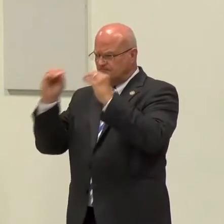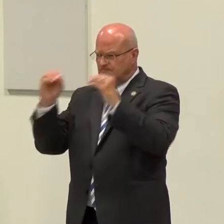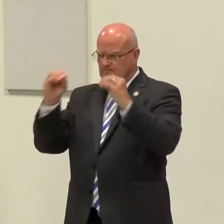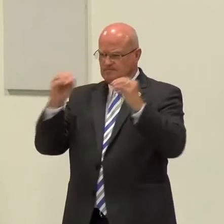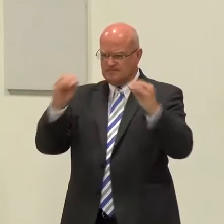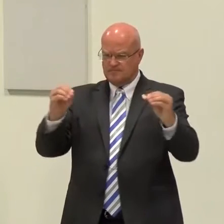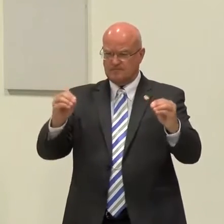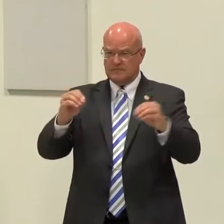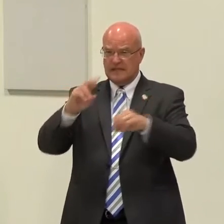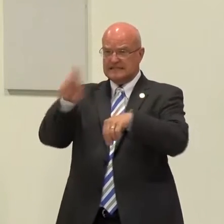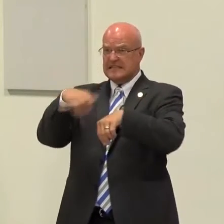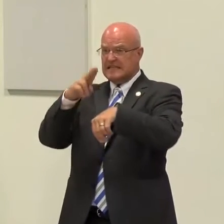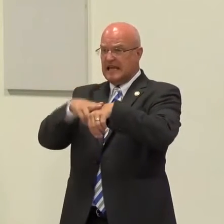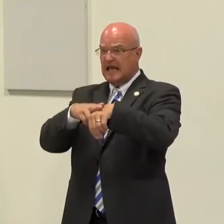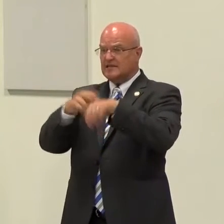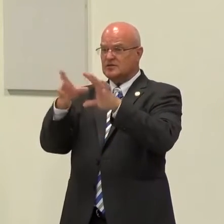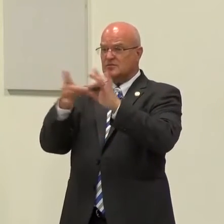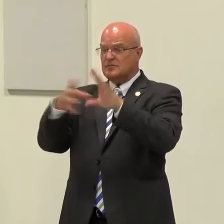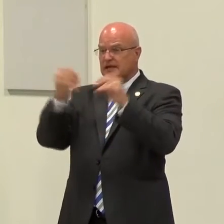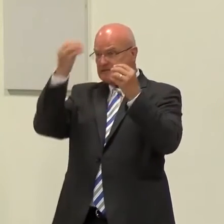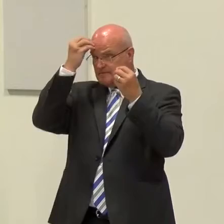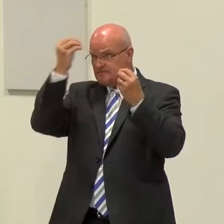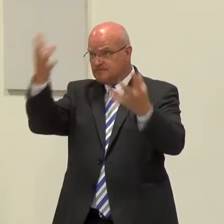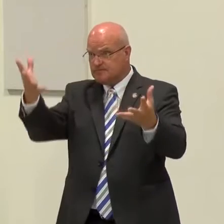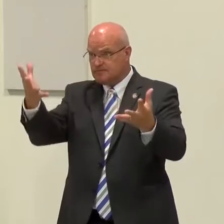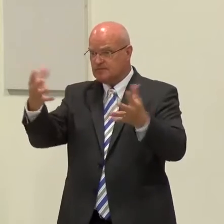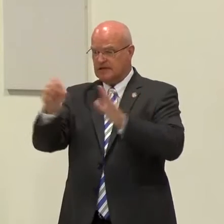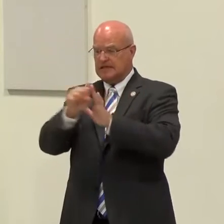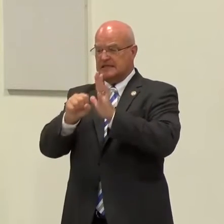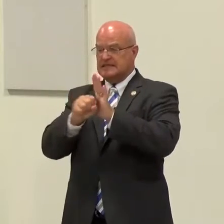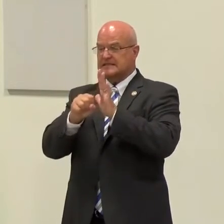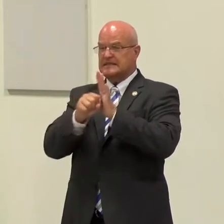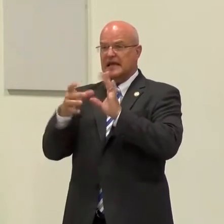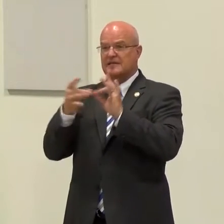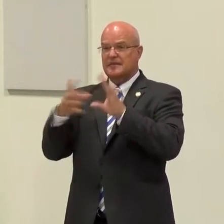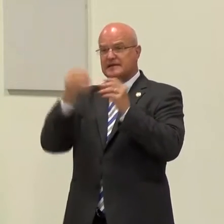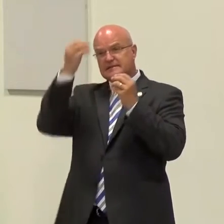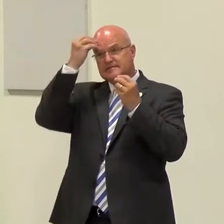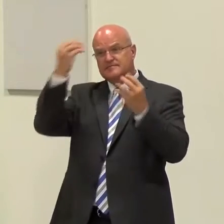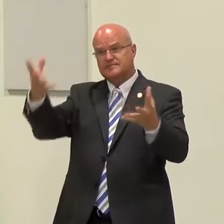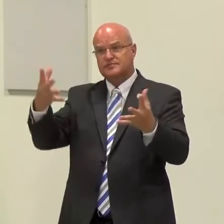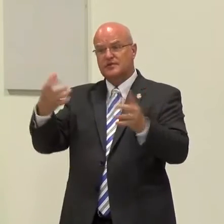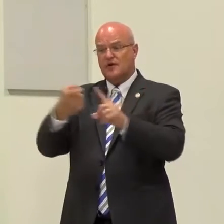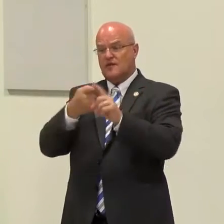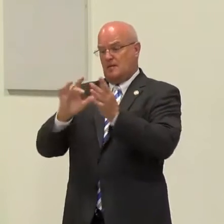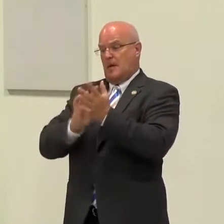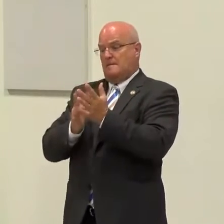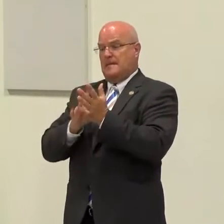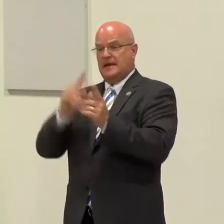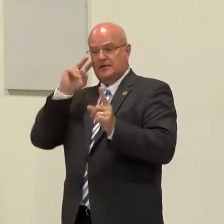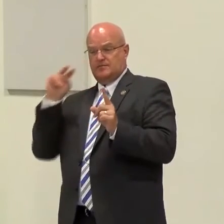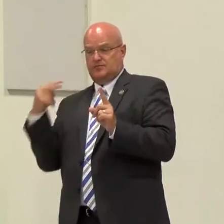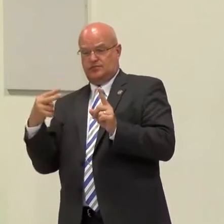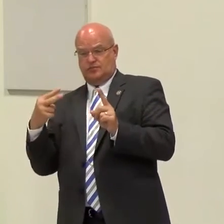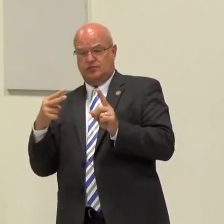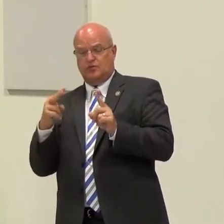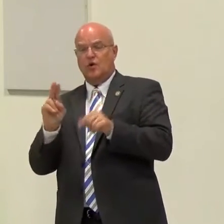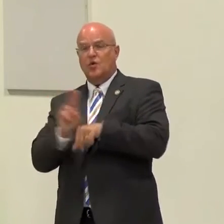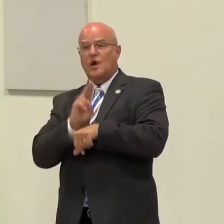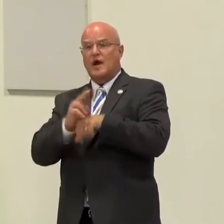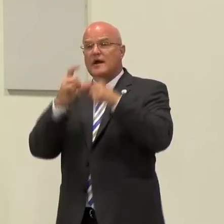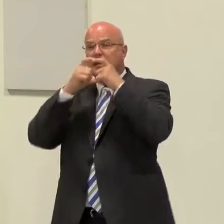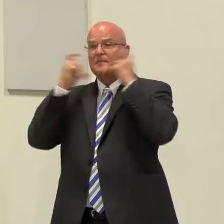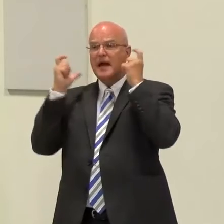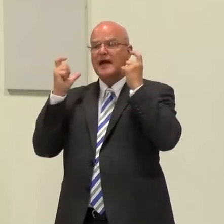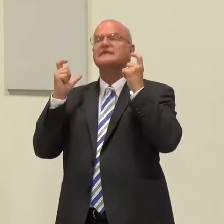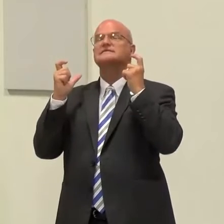it's a national message as well as a state message about the benefits from a medical standpoint of wearing a mask. People